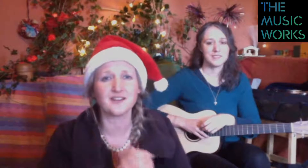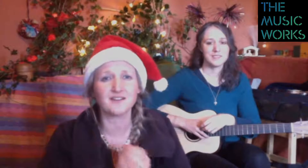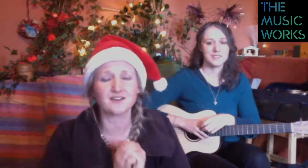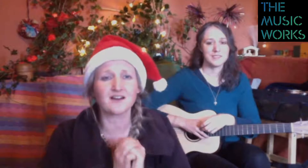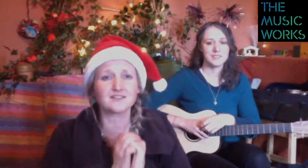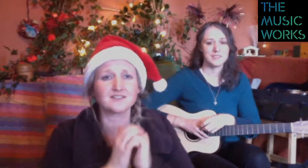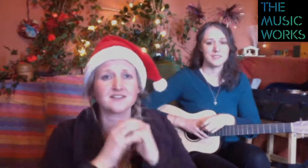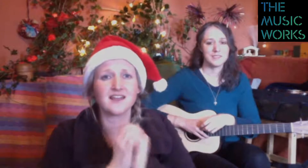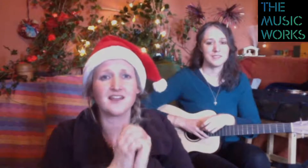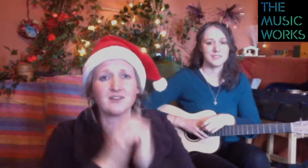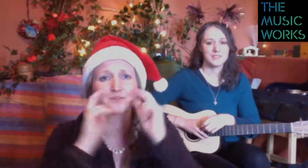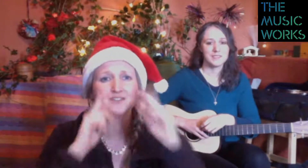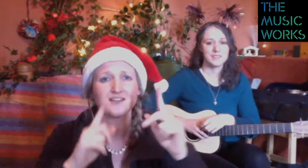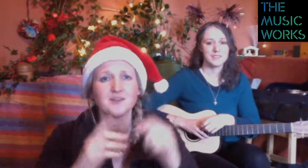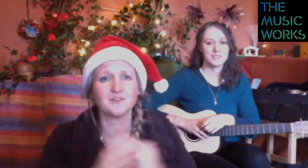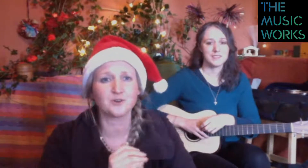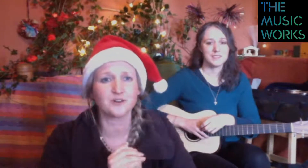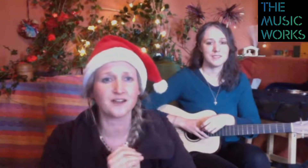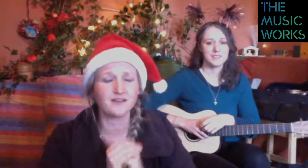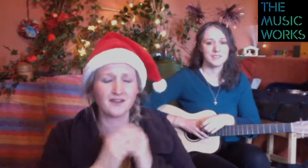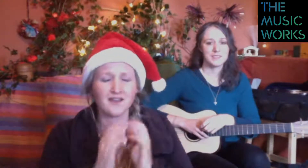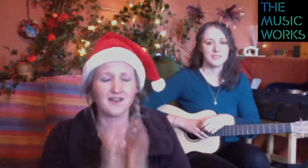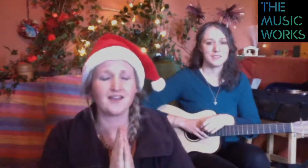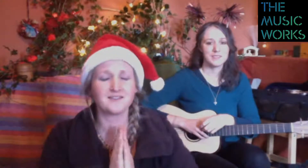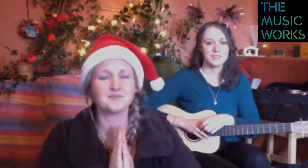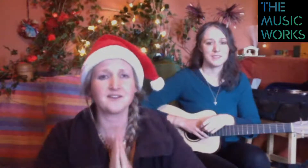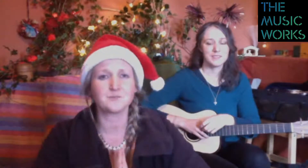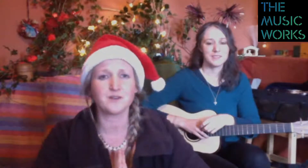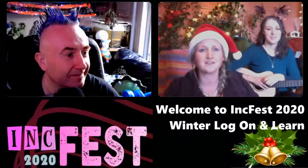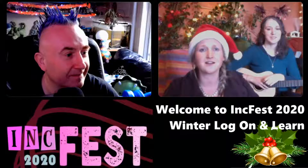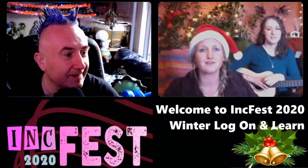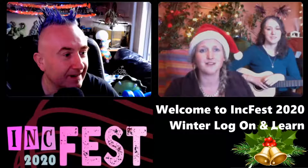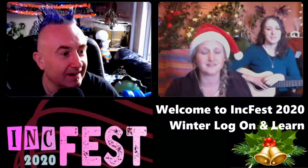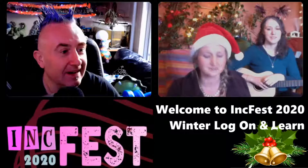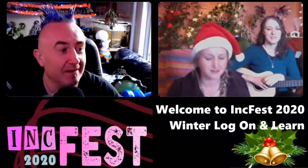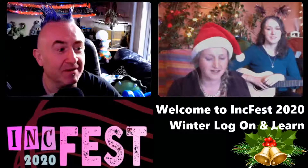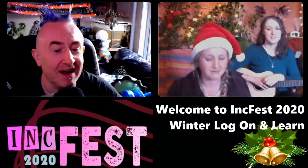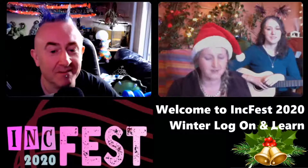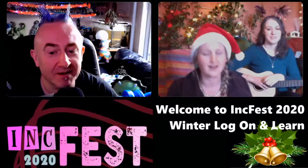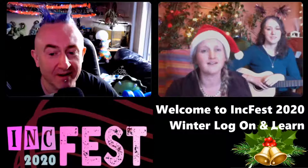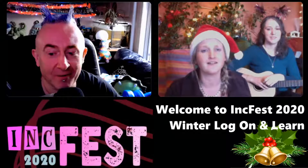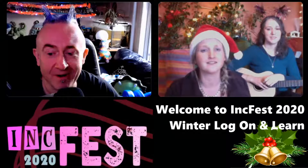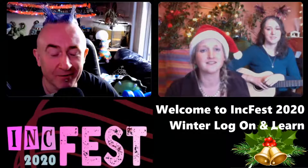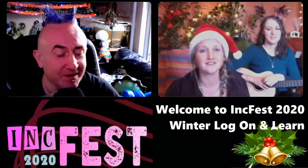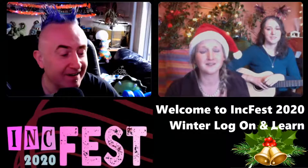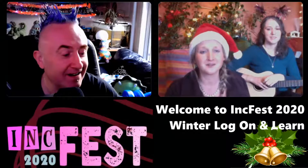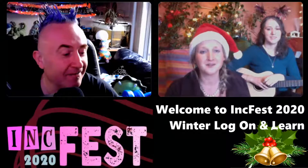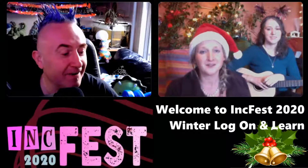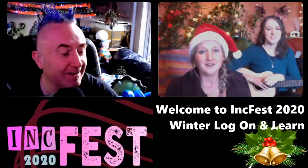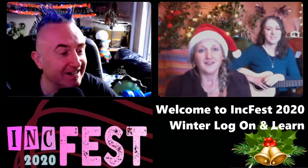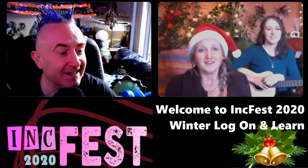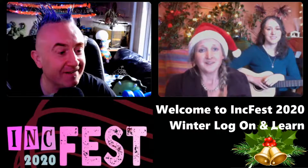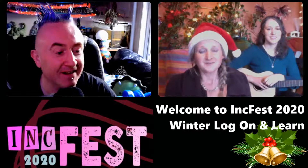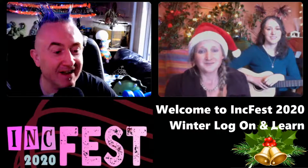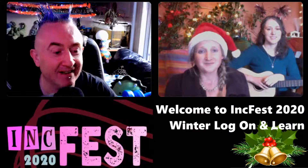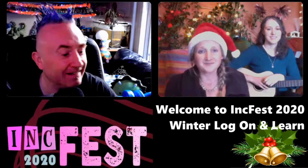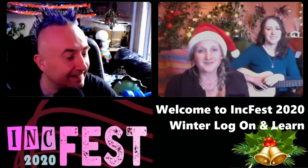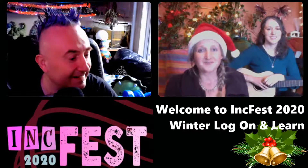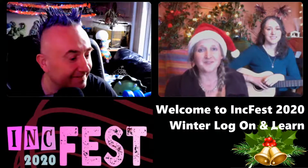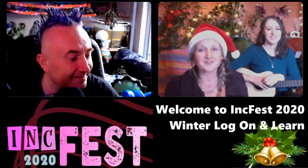the classes and hearing or seeing you enjoying it is lovely. It's really, yeah, it's really absolutely wonderful. So thank you very much indeed for that.